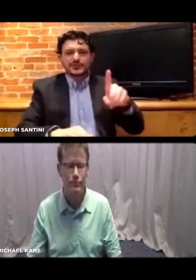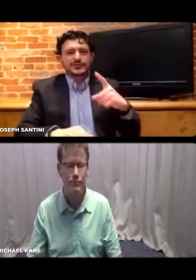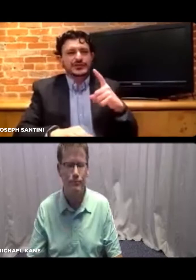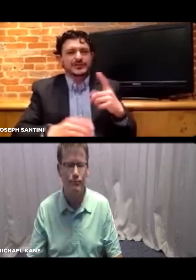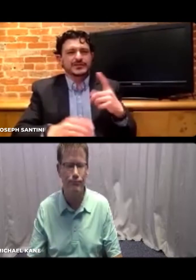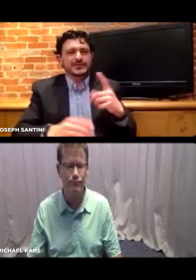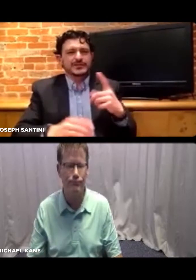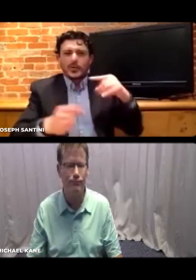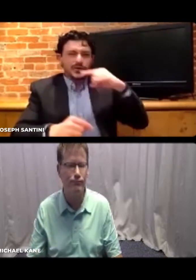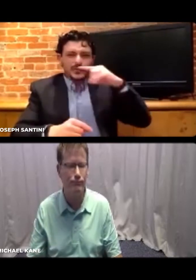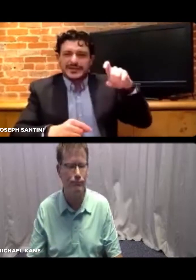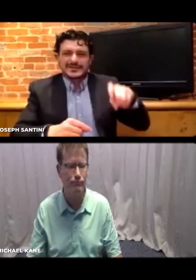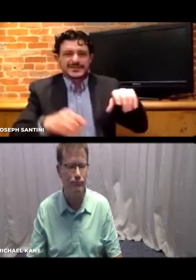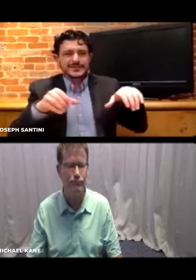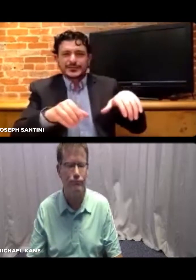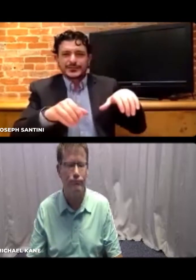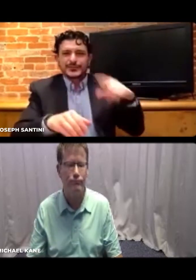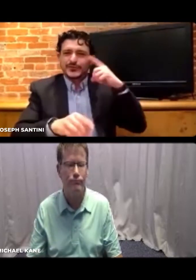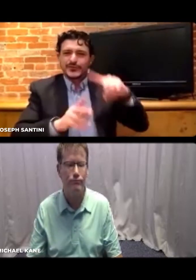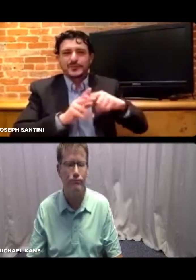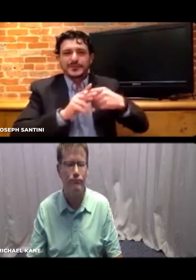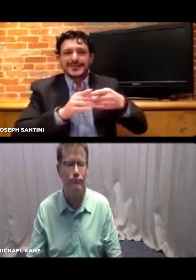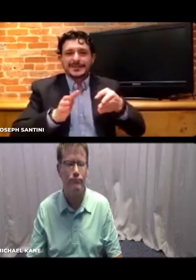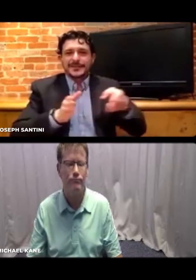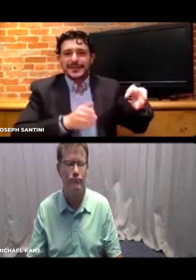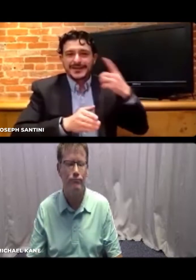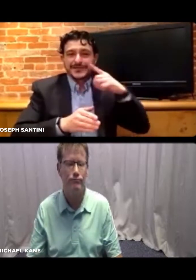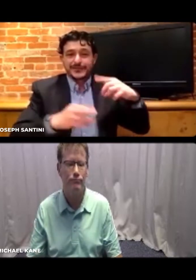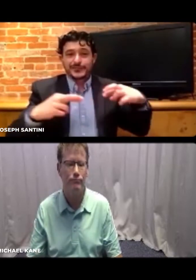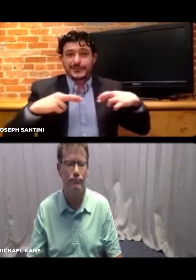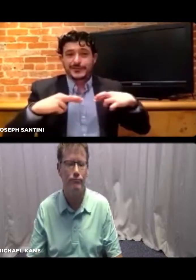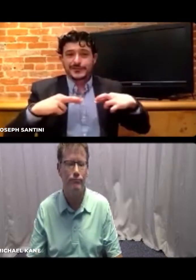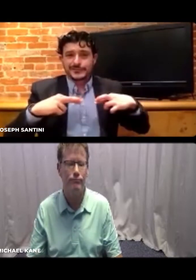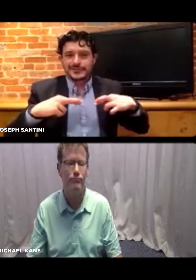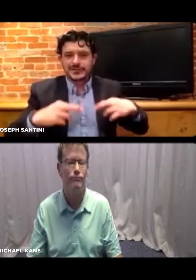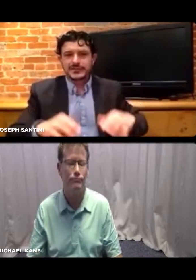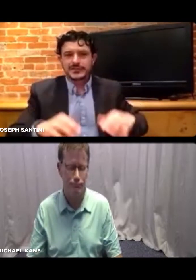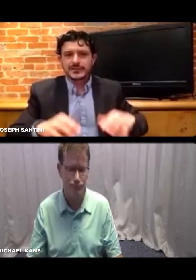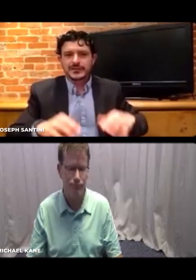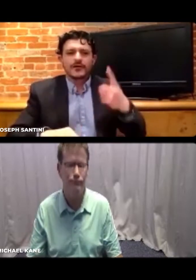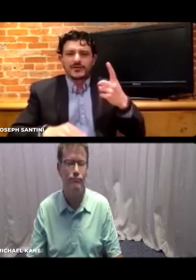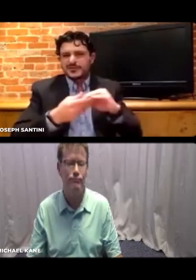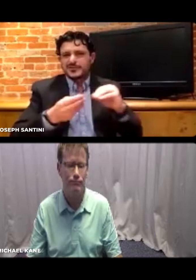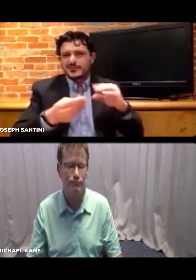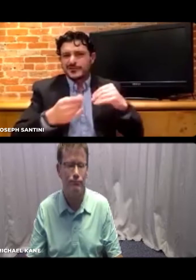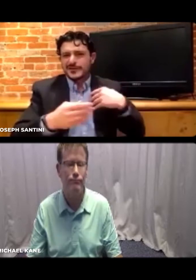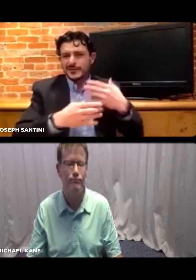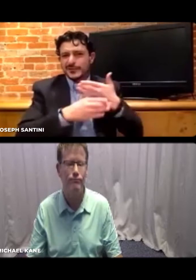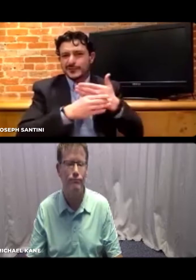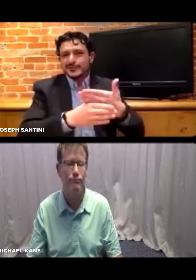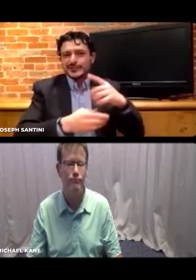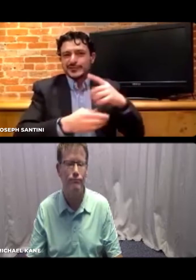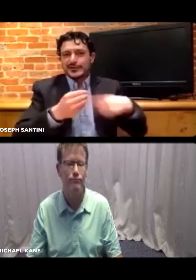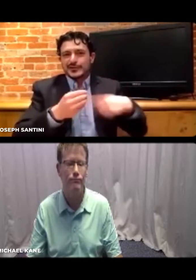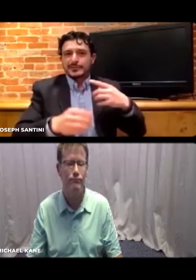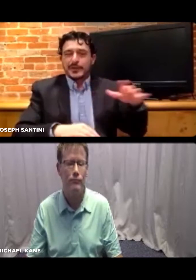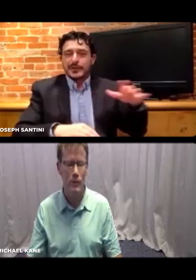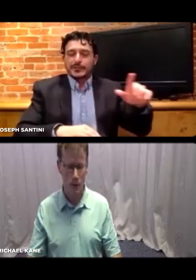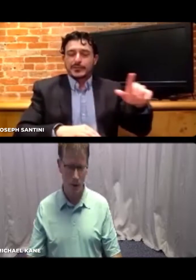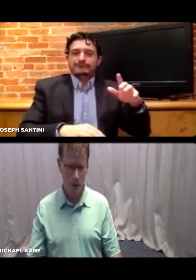Next question is, what do kids need to do to begin planning for retirement?